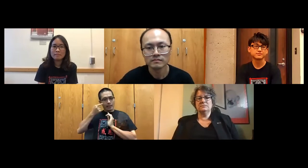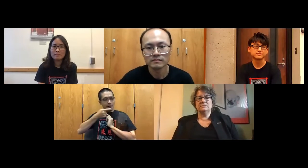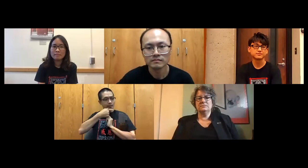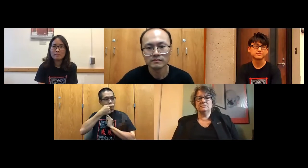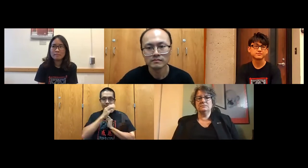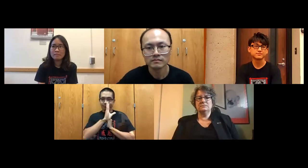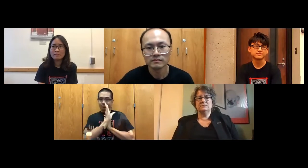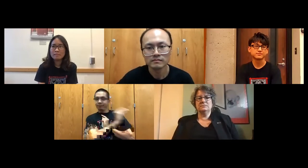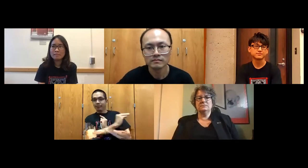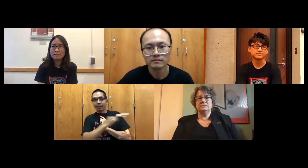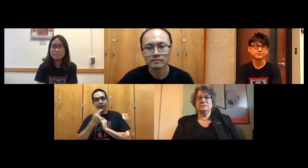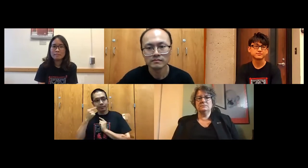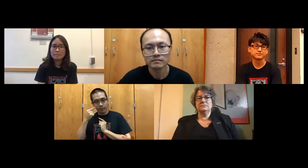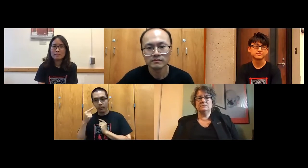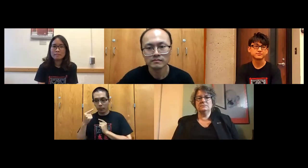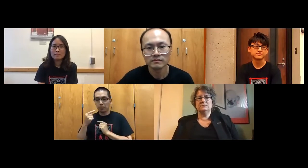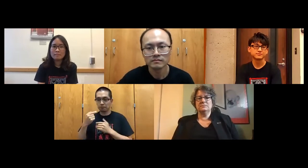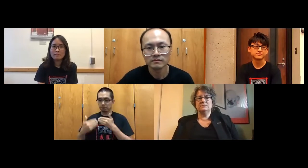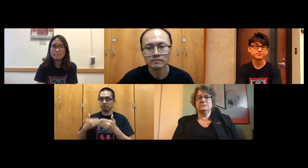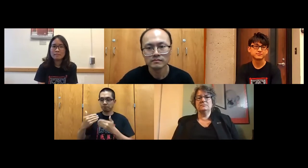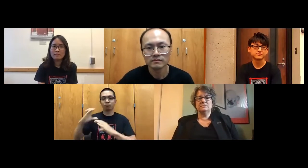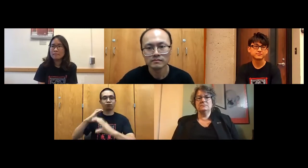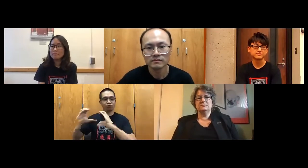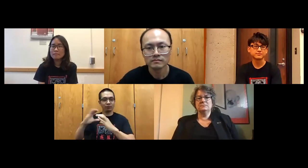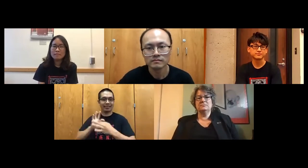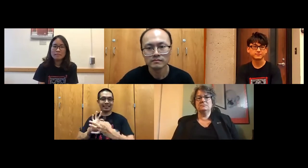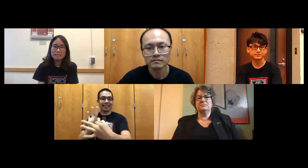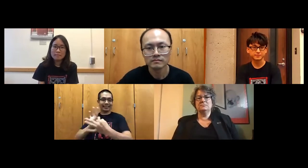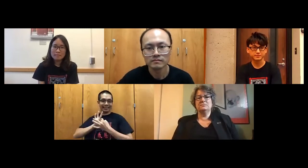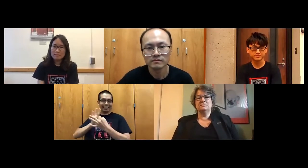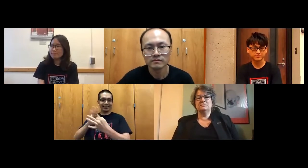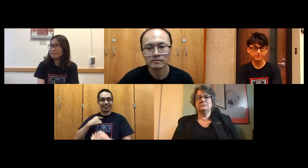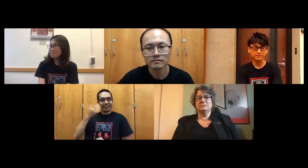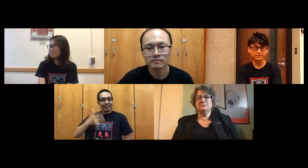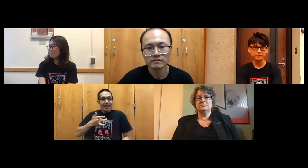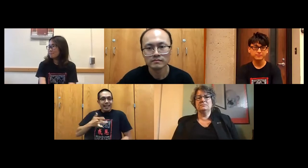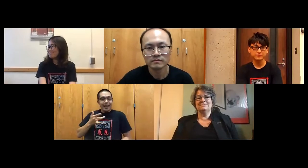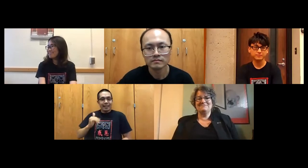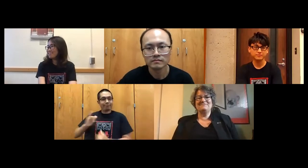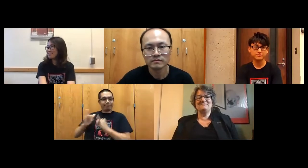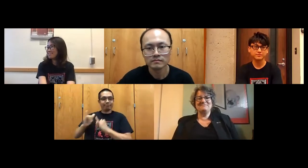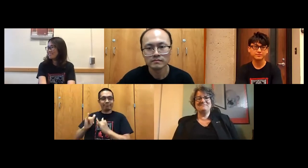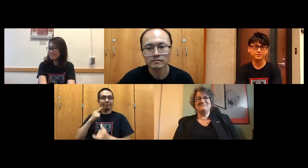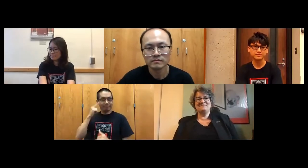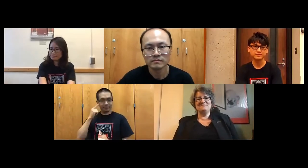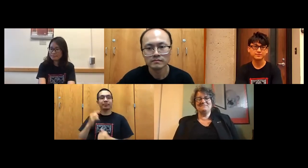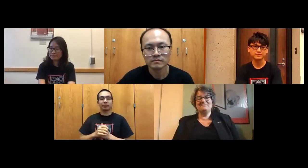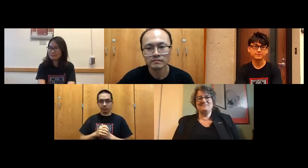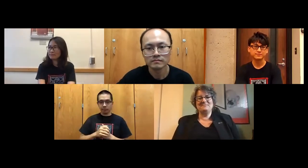identity, I began to recognize that I identified as deaf, and that my identity as what I thought maybe a hearing